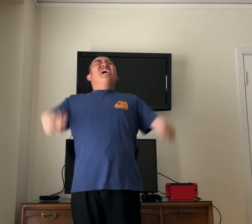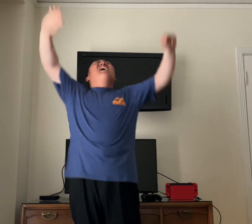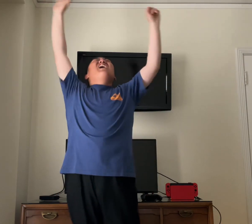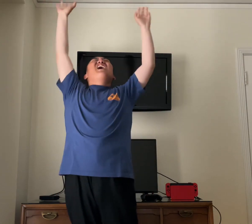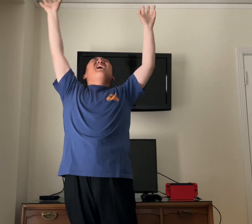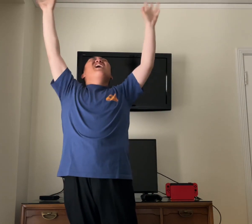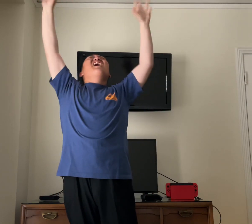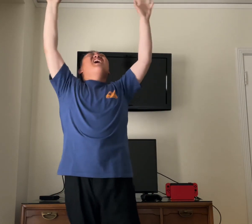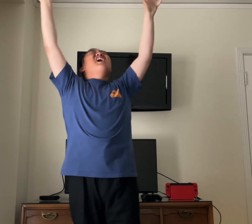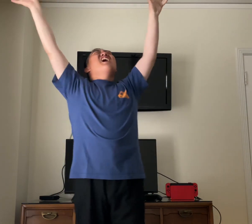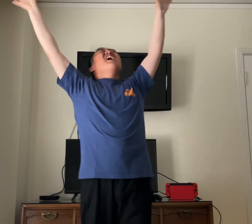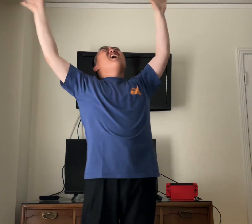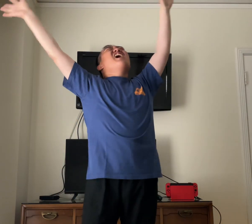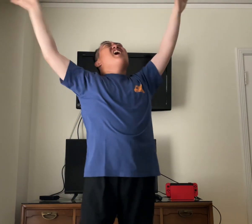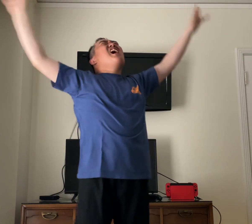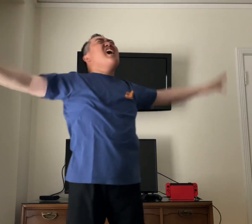shut up?